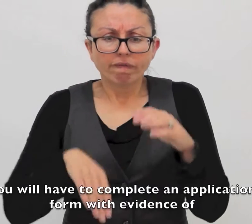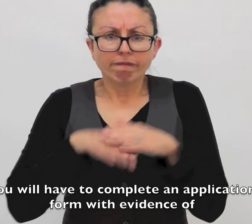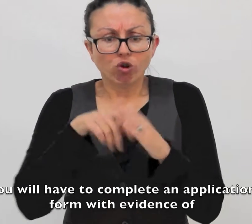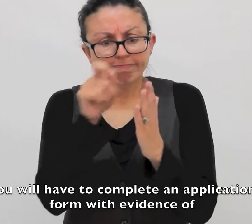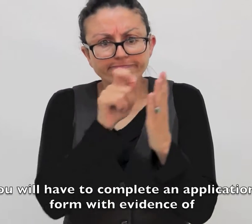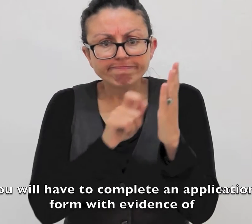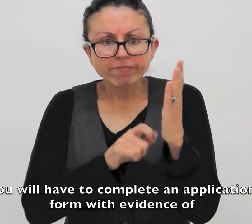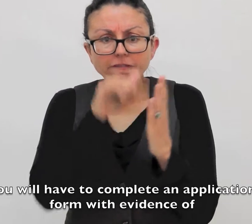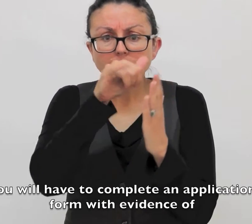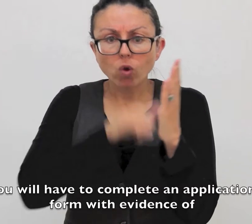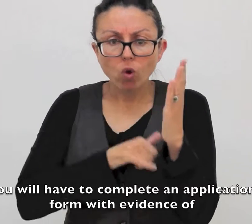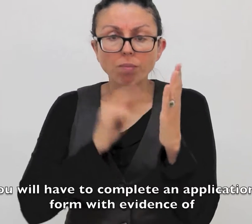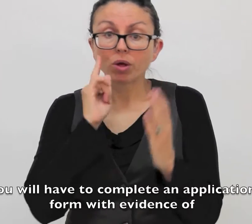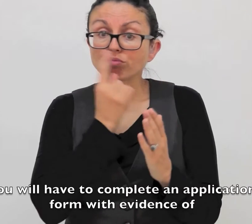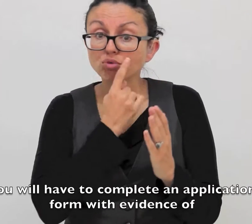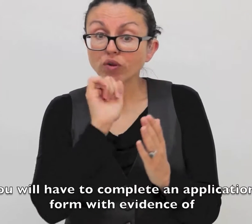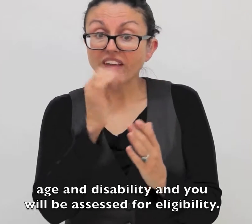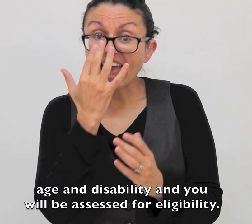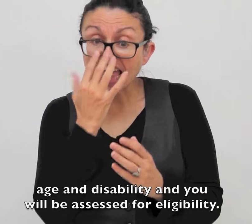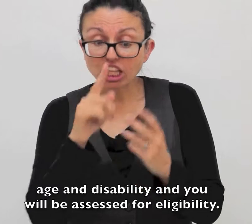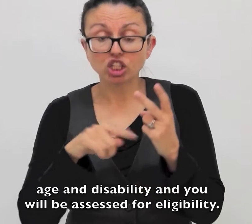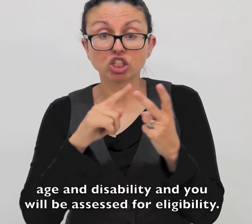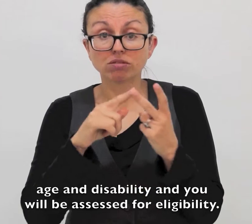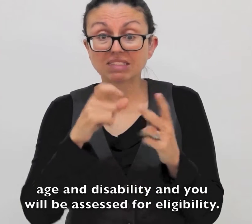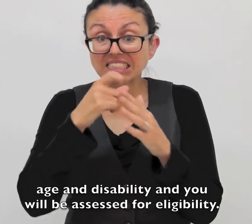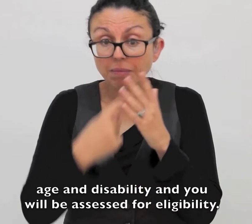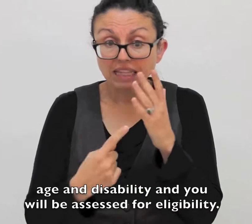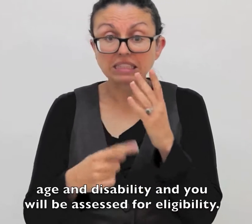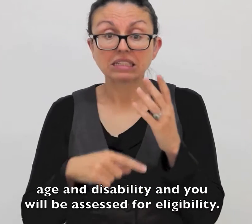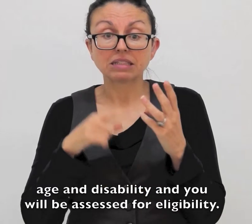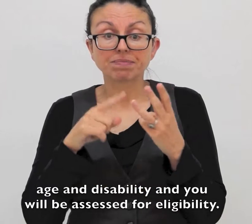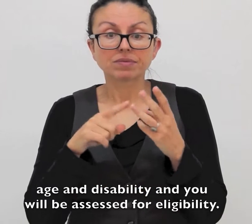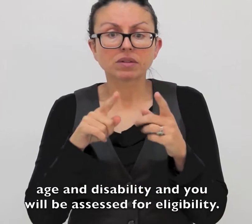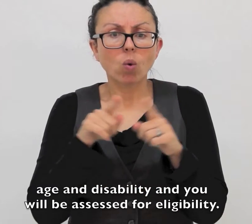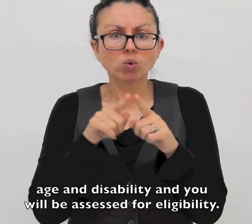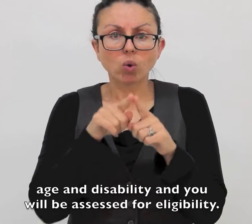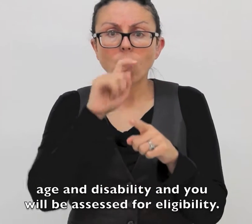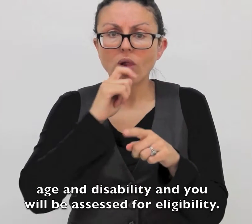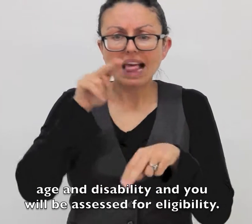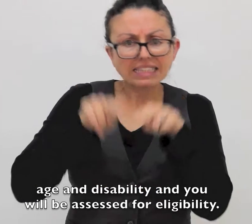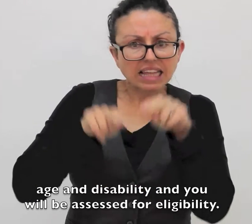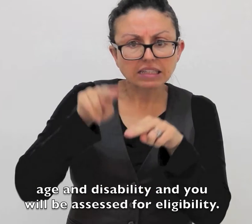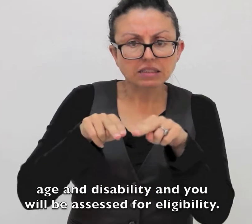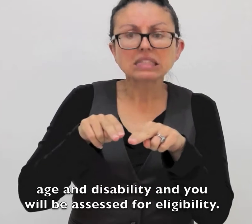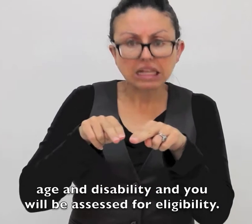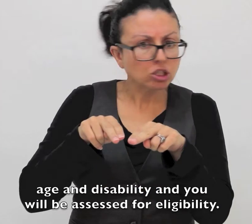You will have to complete an application form with evidence of age and disability, and you will be assessed